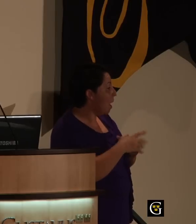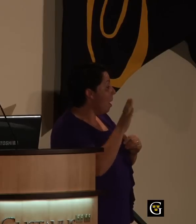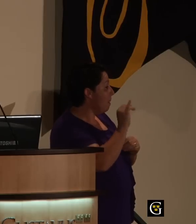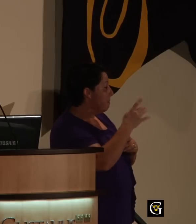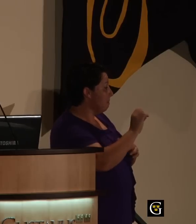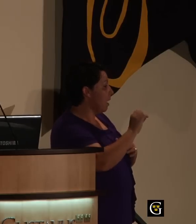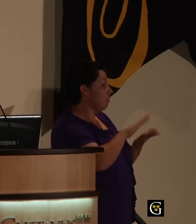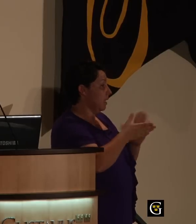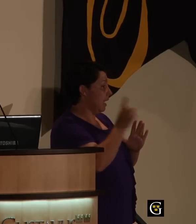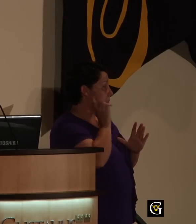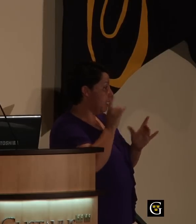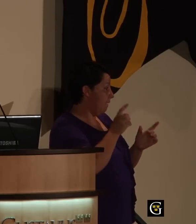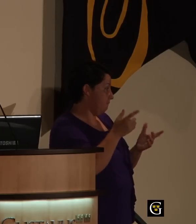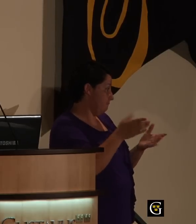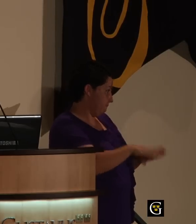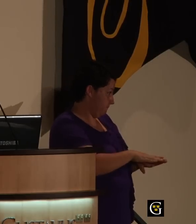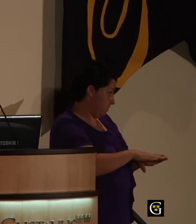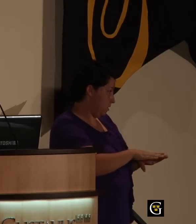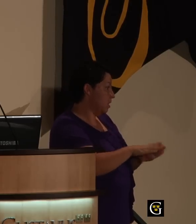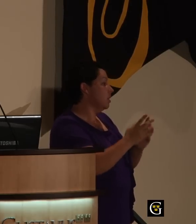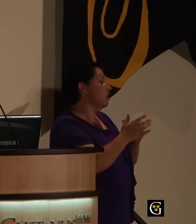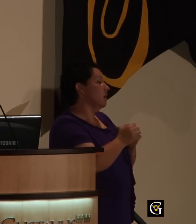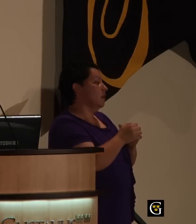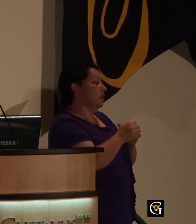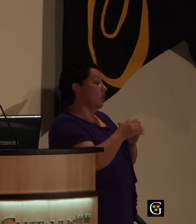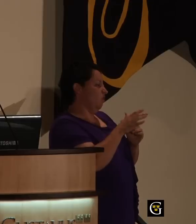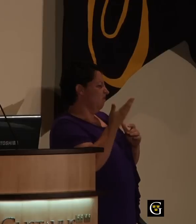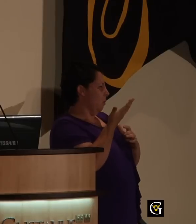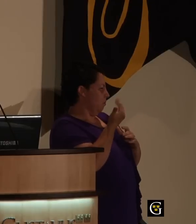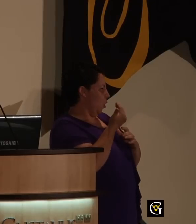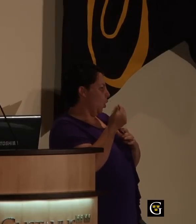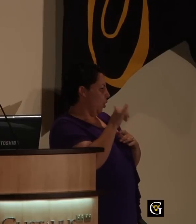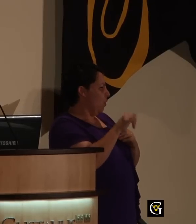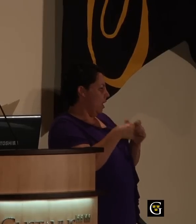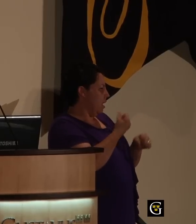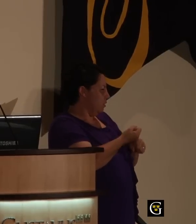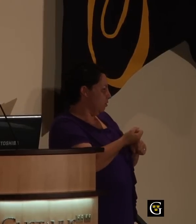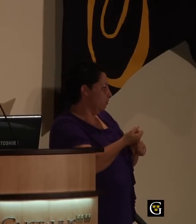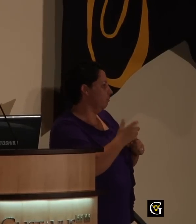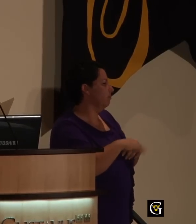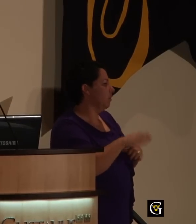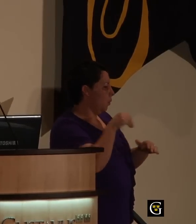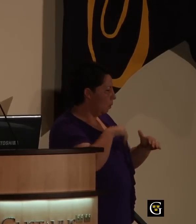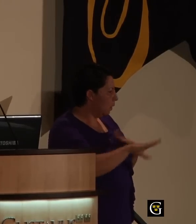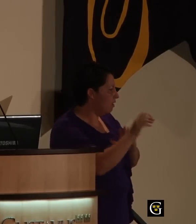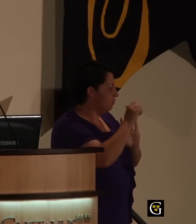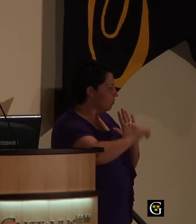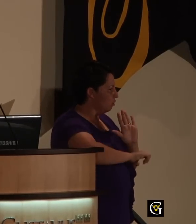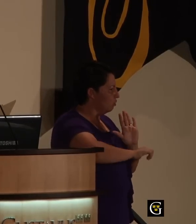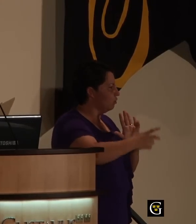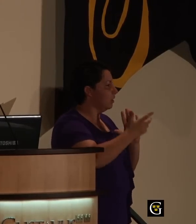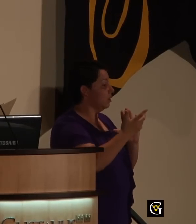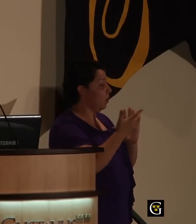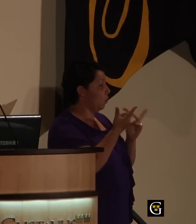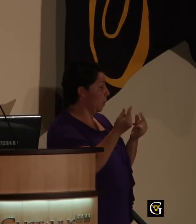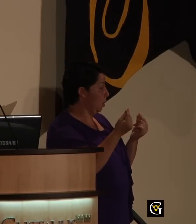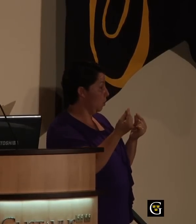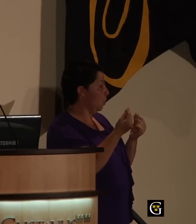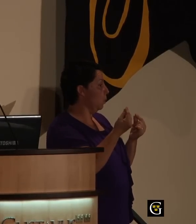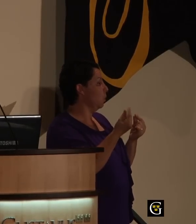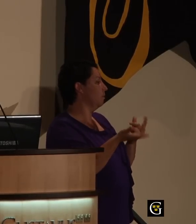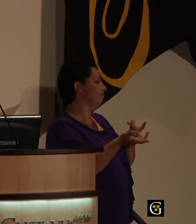a clinic in California where a surgeon carefully wound a tiny wire along the nautilus-shaped chamber of his